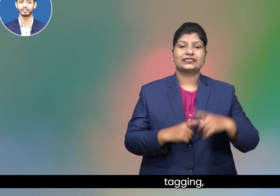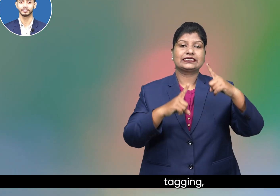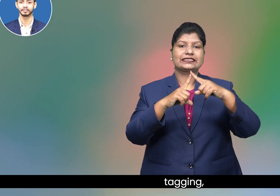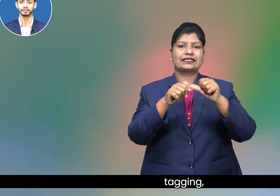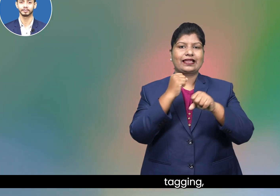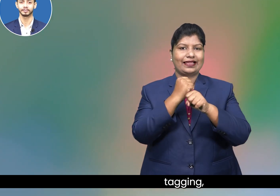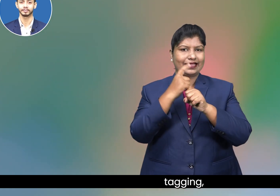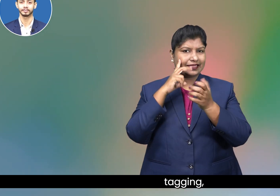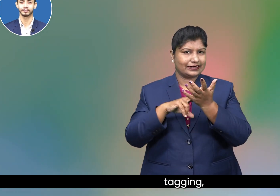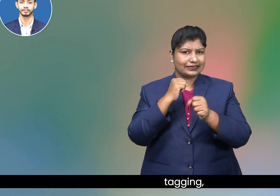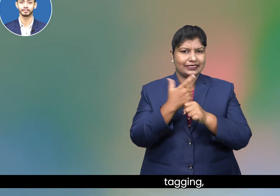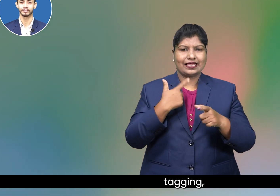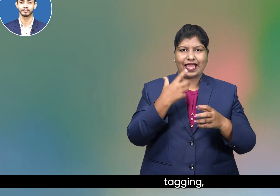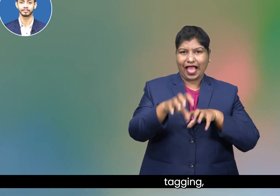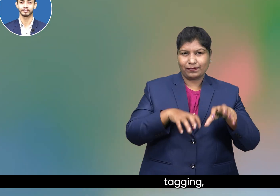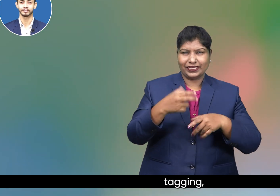tagging,